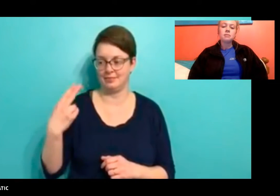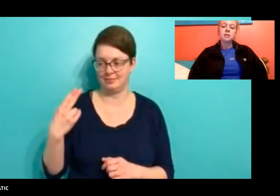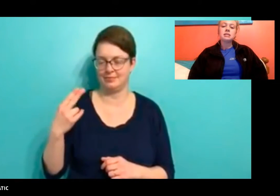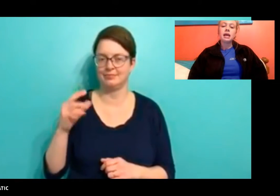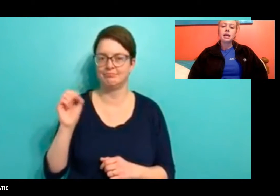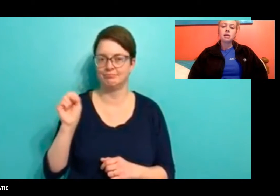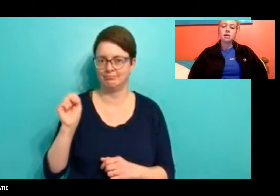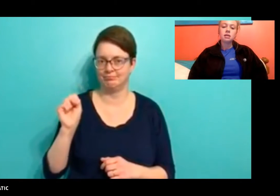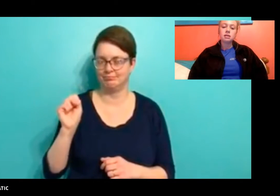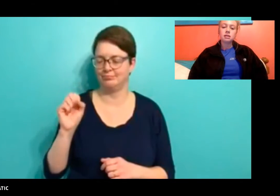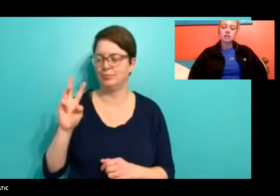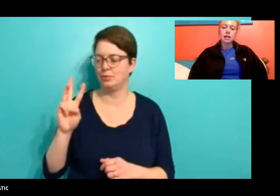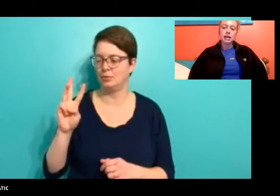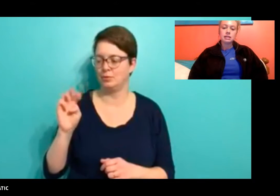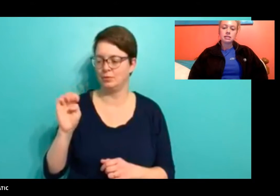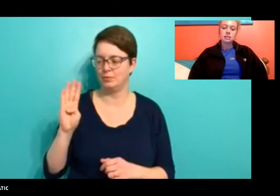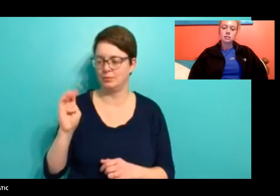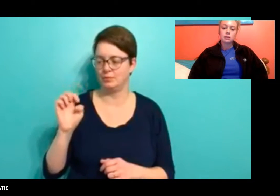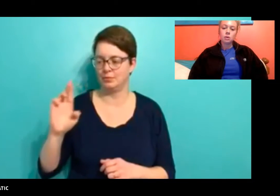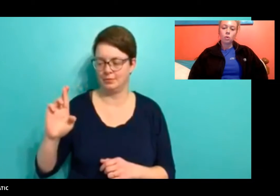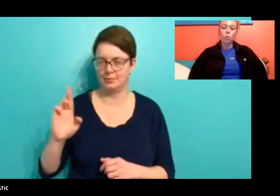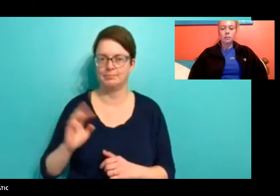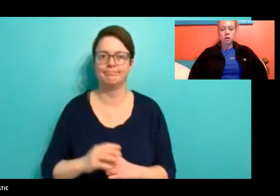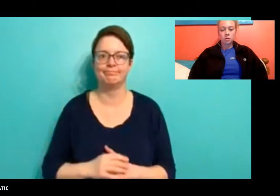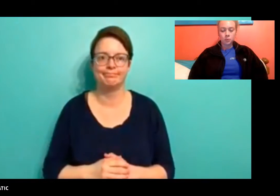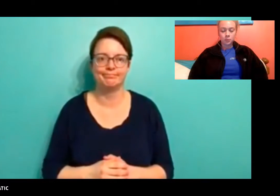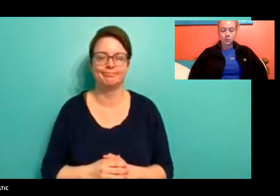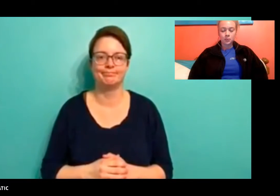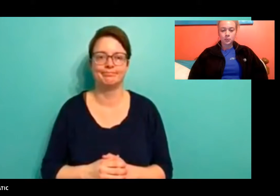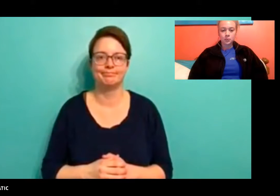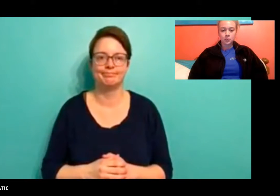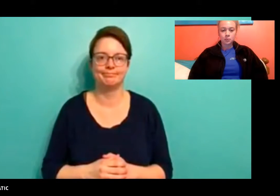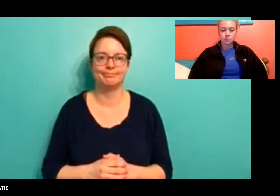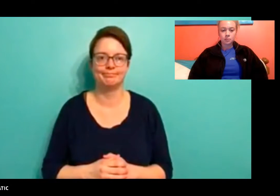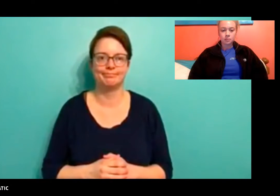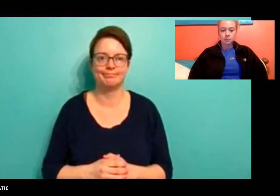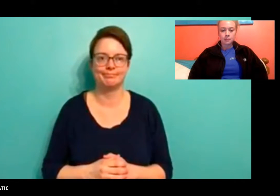My name is Hannah S. Weber.